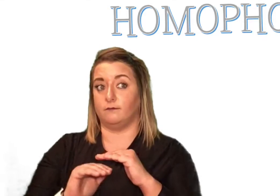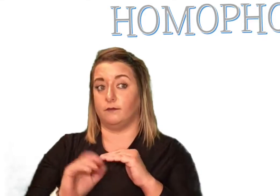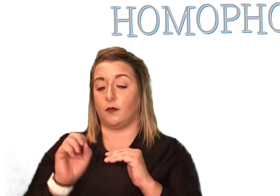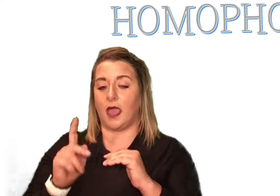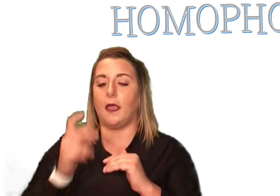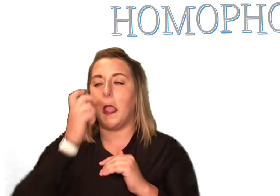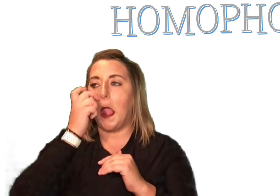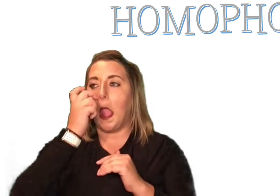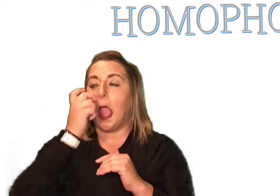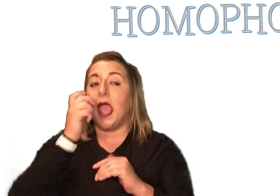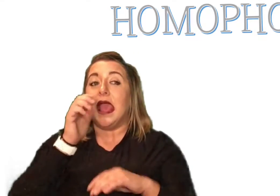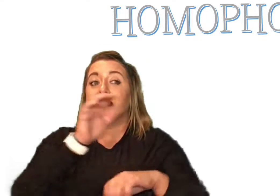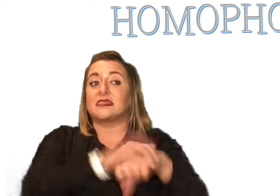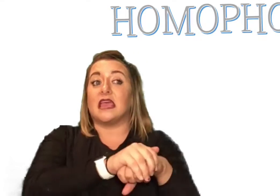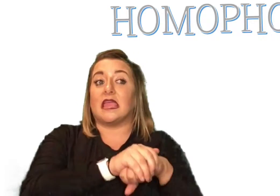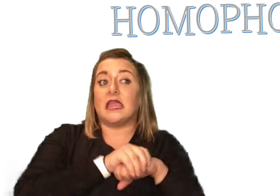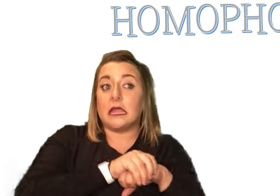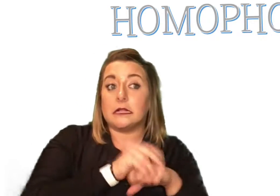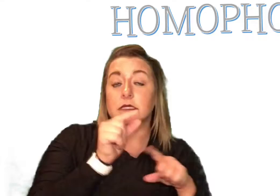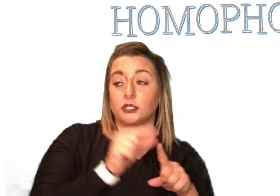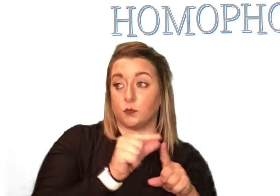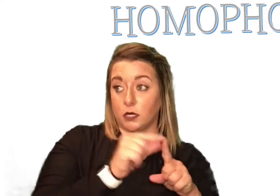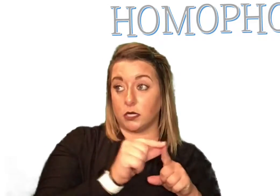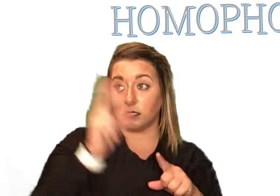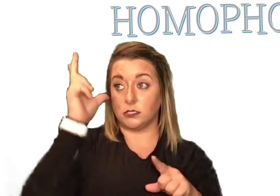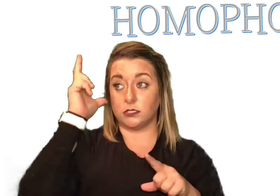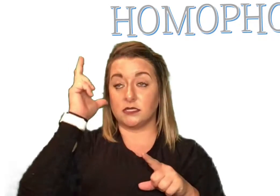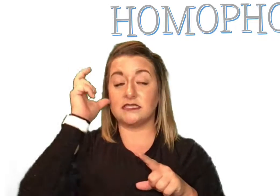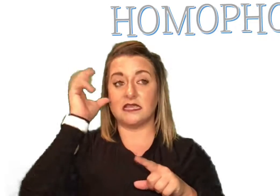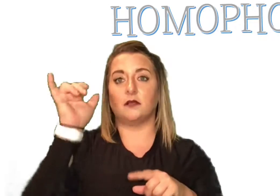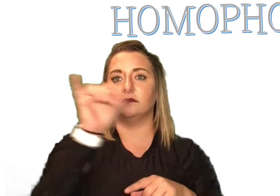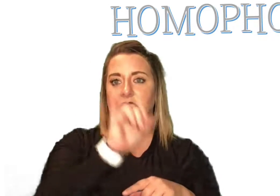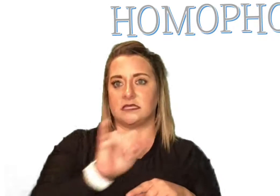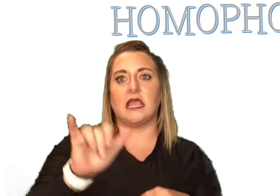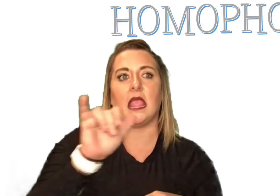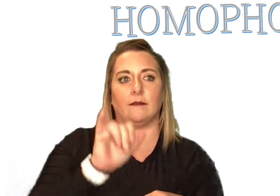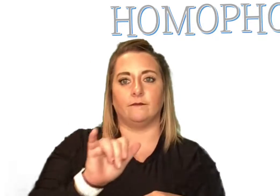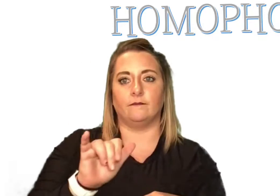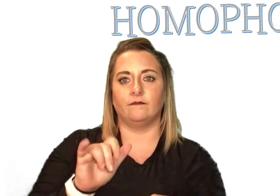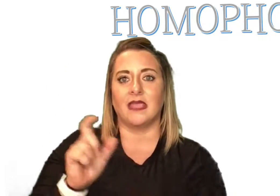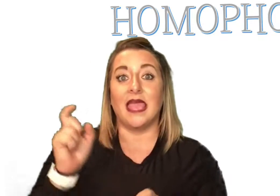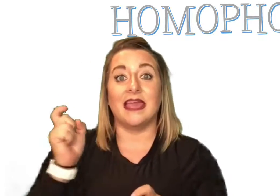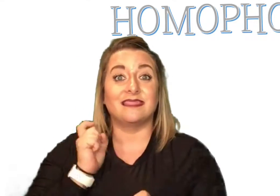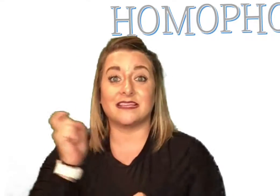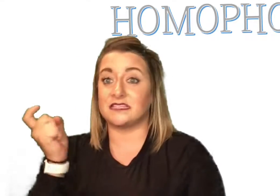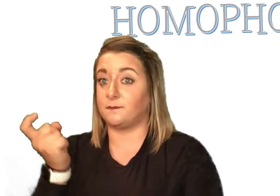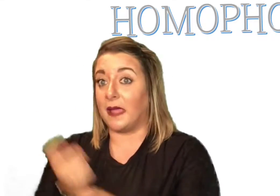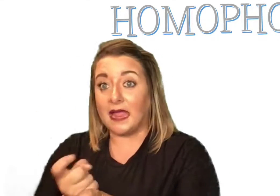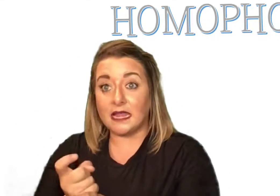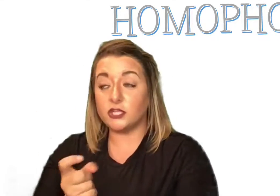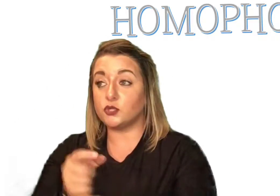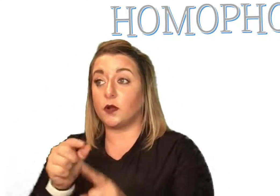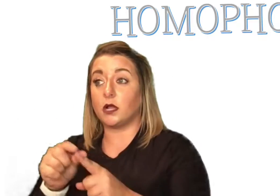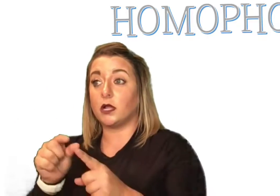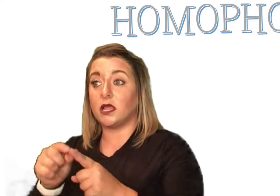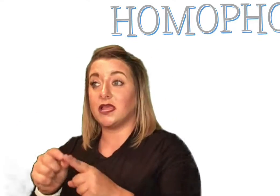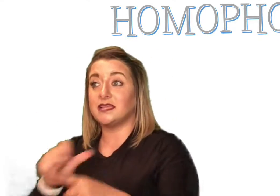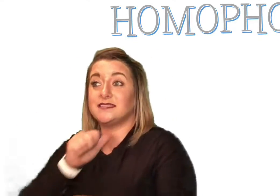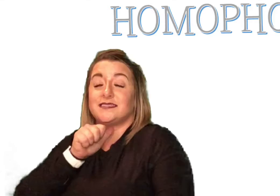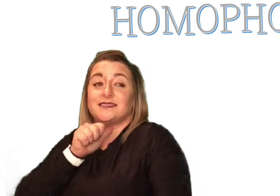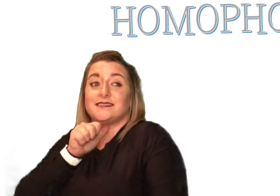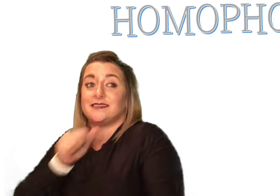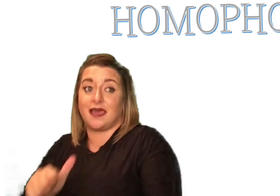the bottom, okay? The English word sounds the same. The Spanish